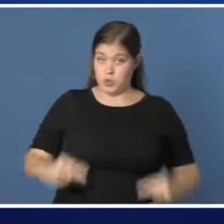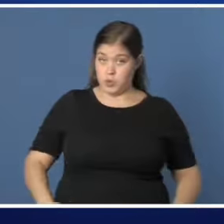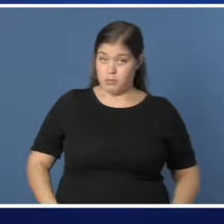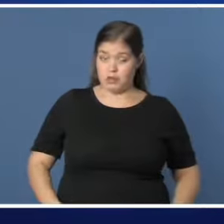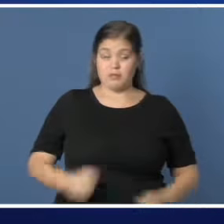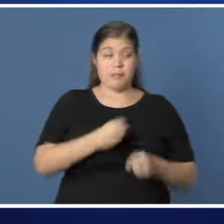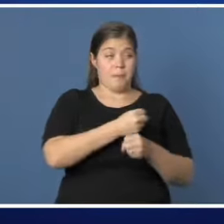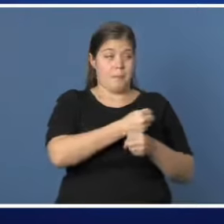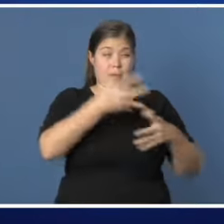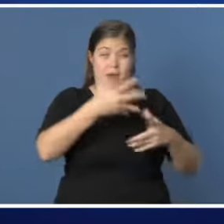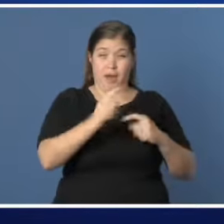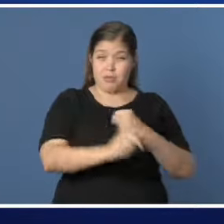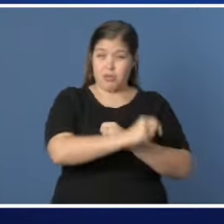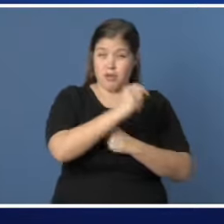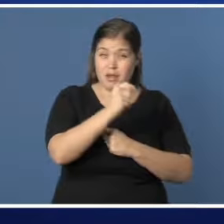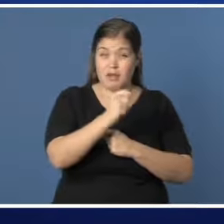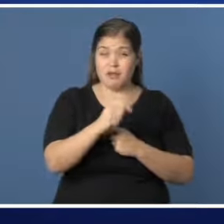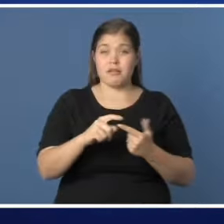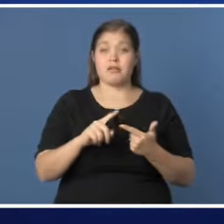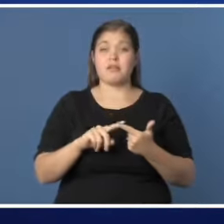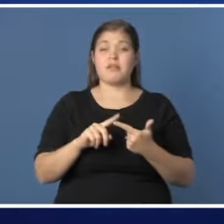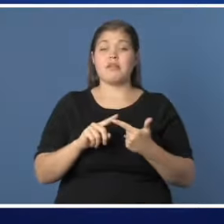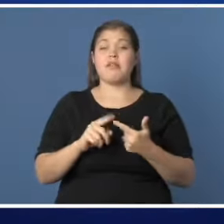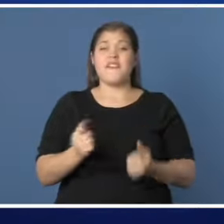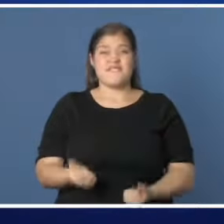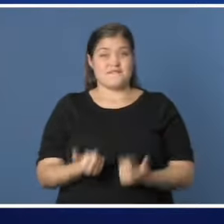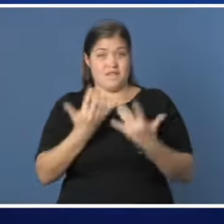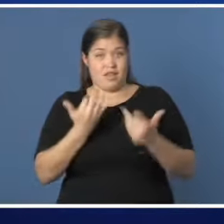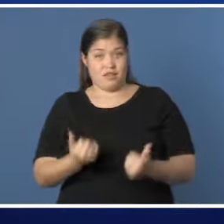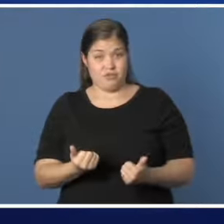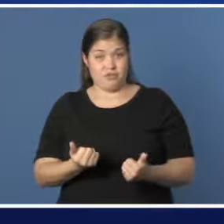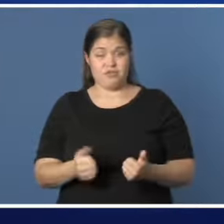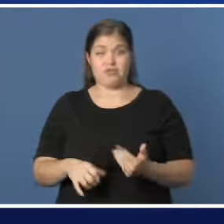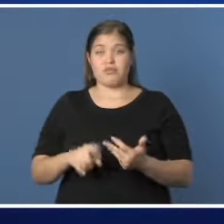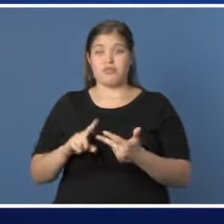human, bomb threat, fire,